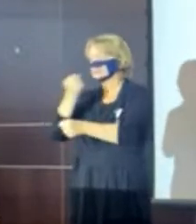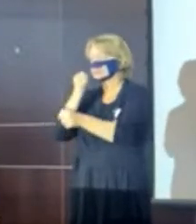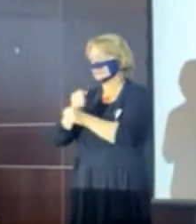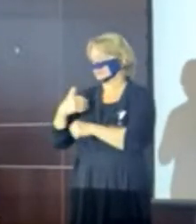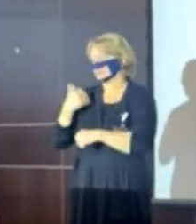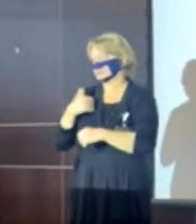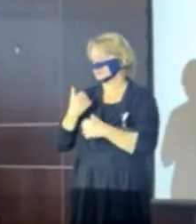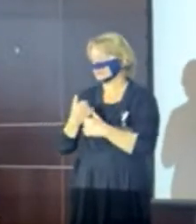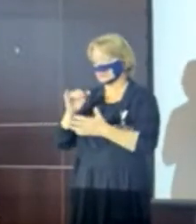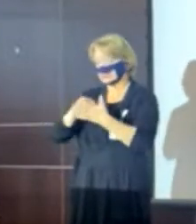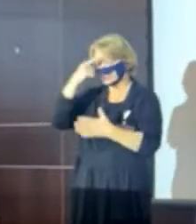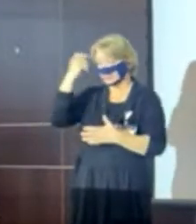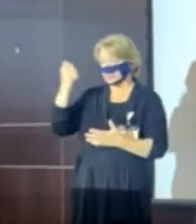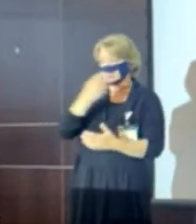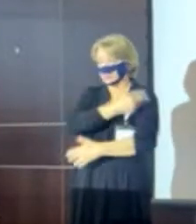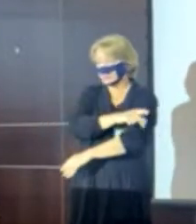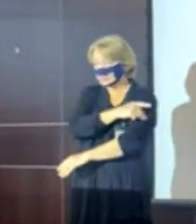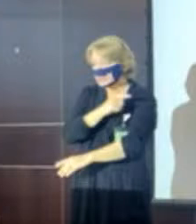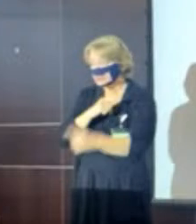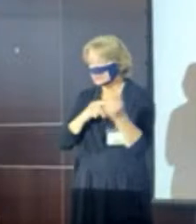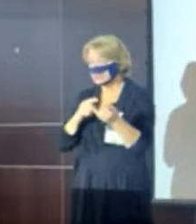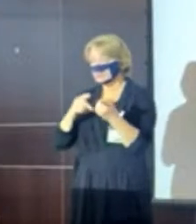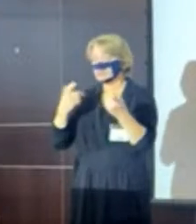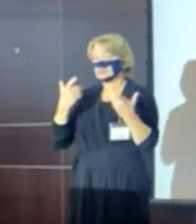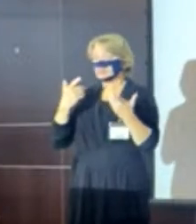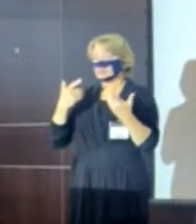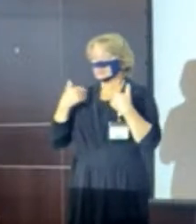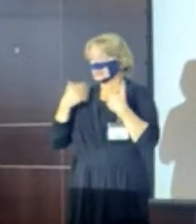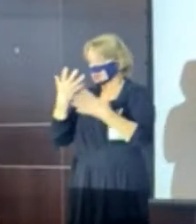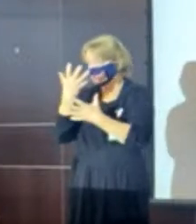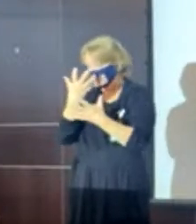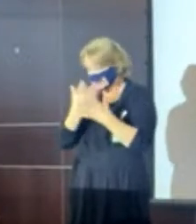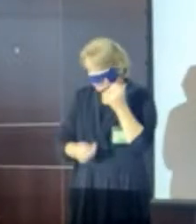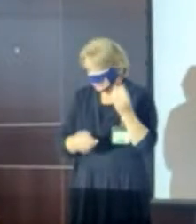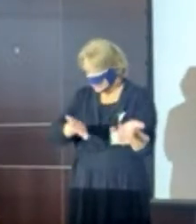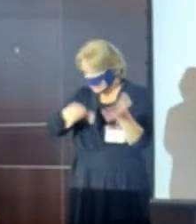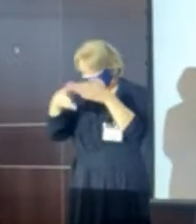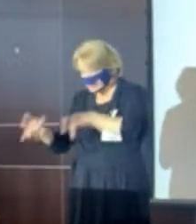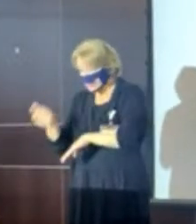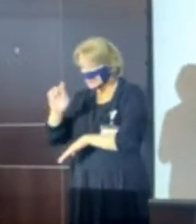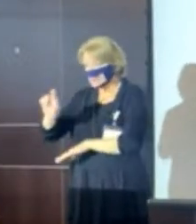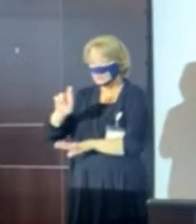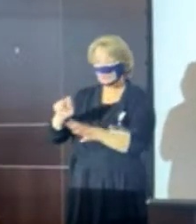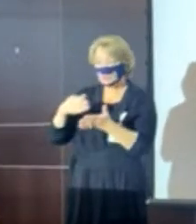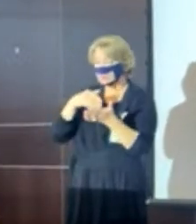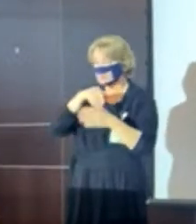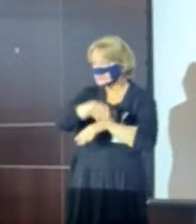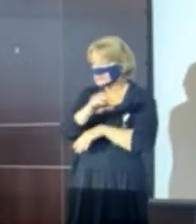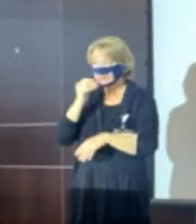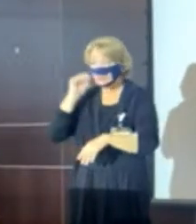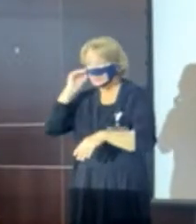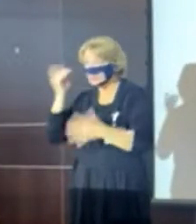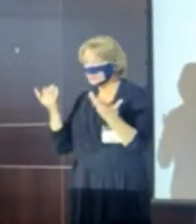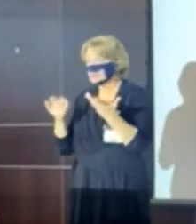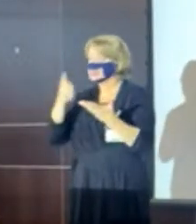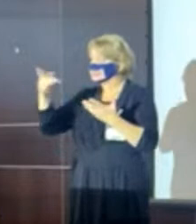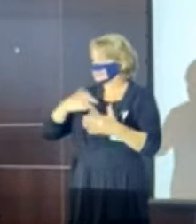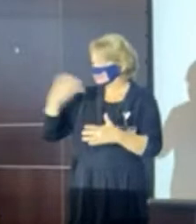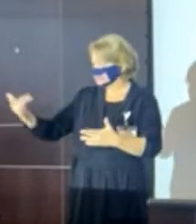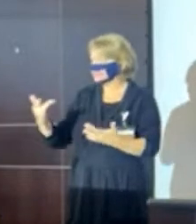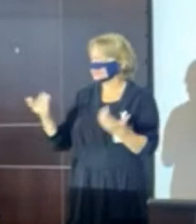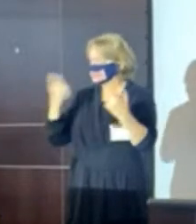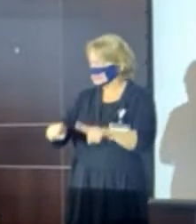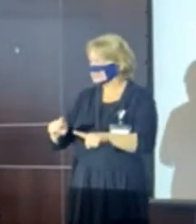have either been discharged or maybe unfortunately passed on, or is this starting to trend younger in vaccinated people? We